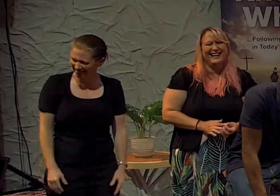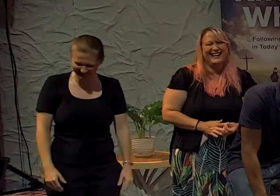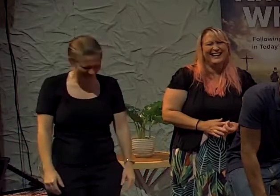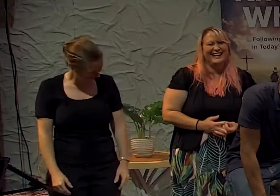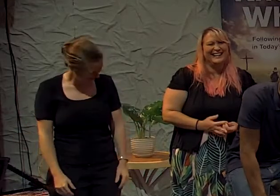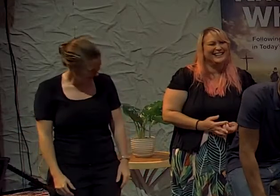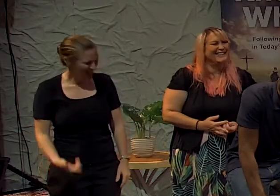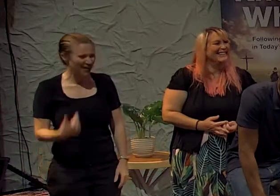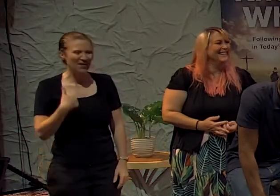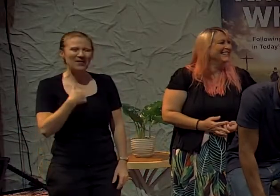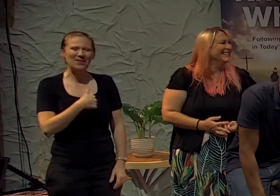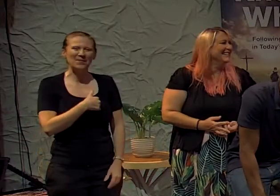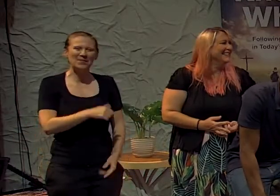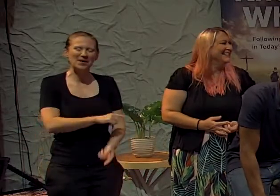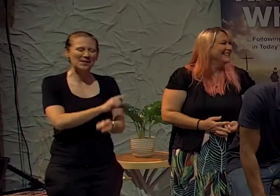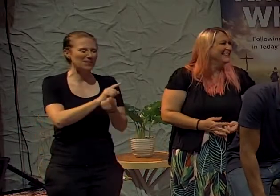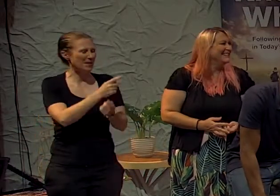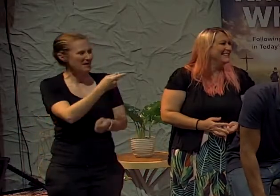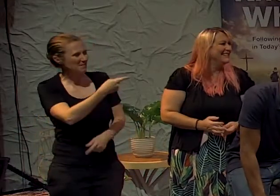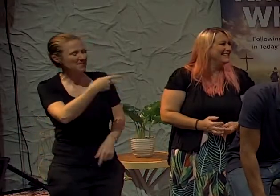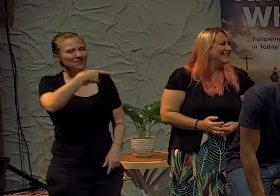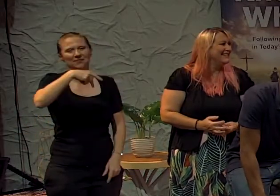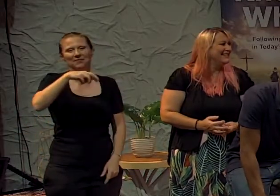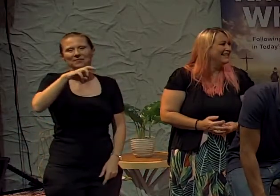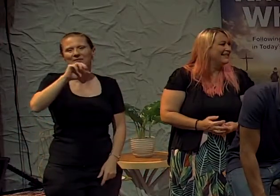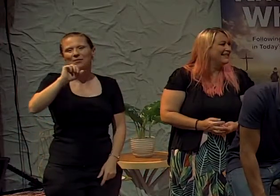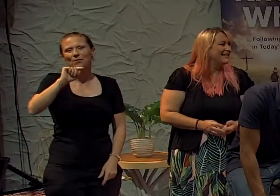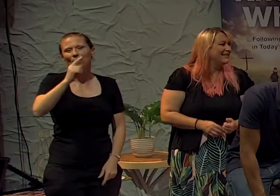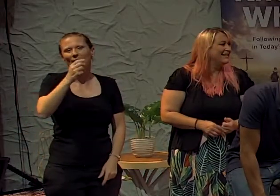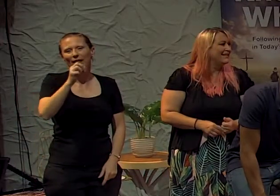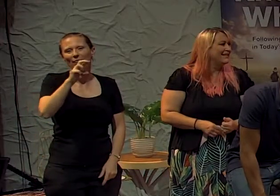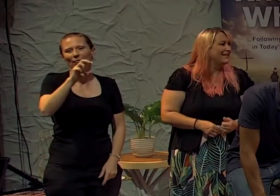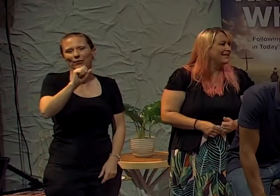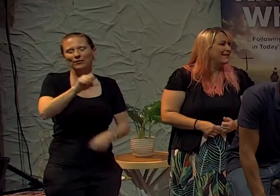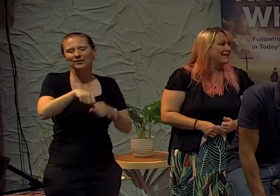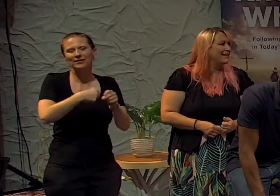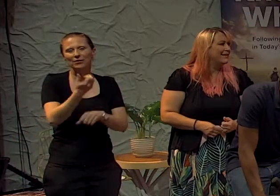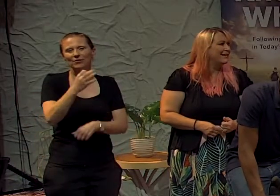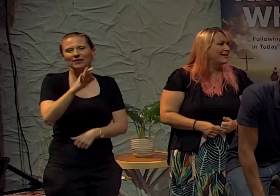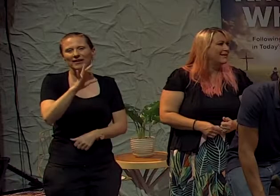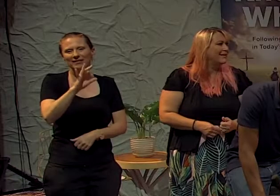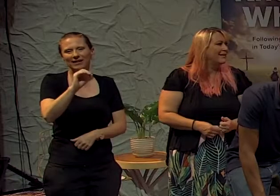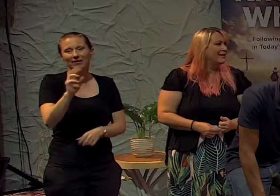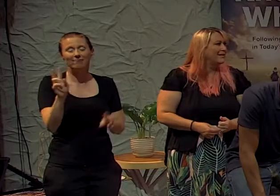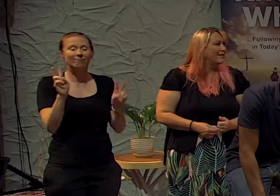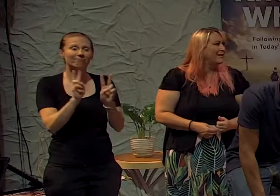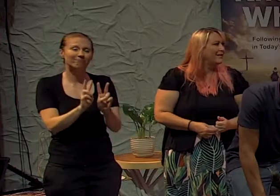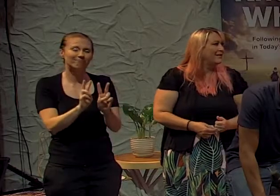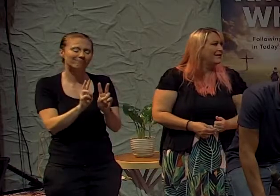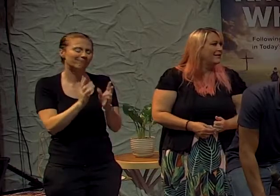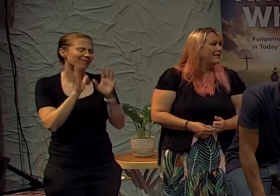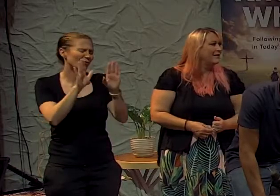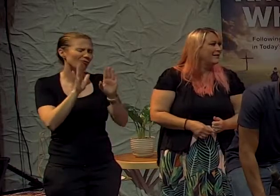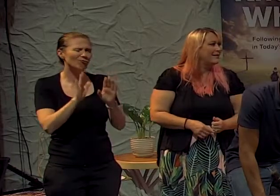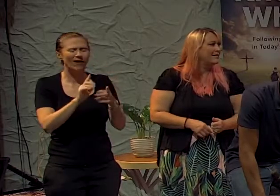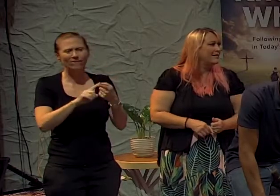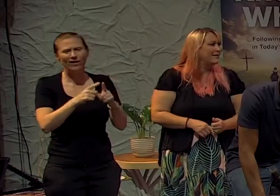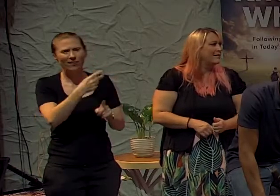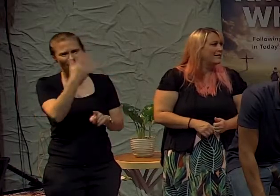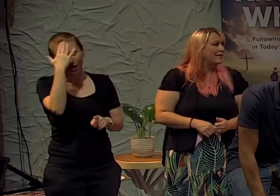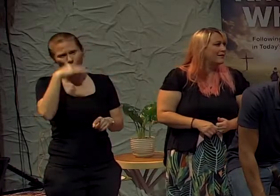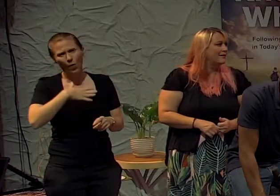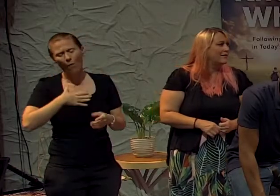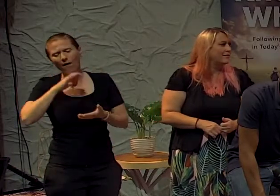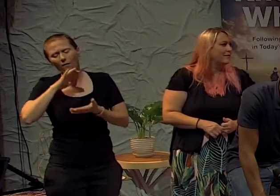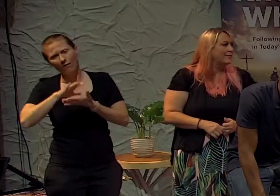But we met the Prathers in 1990, and we've been together, great friends, and they know my life.